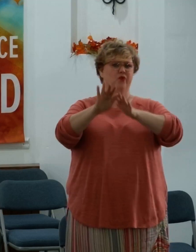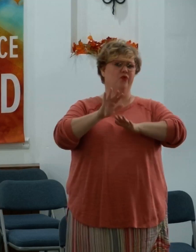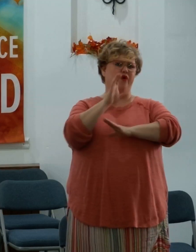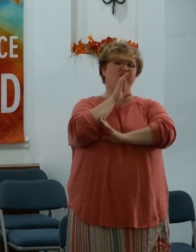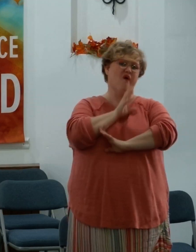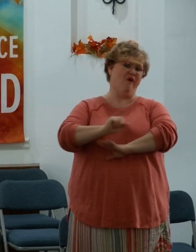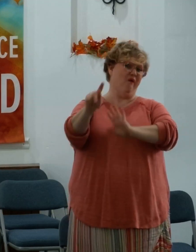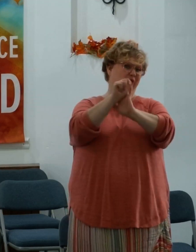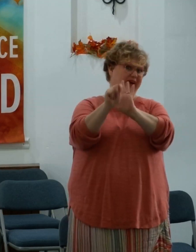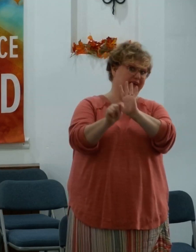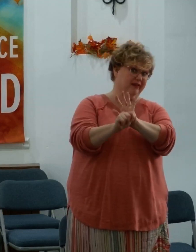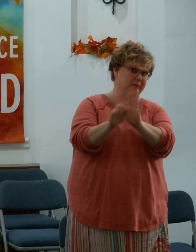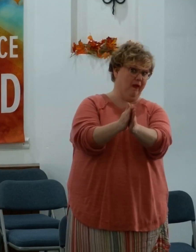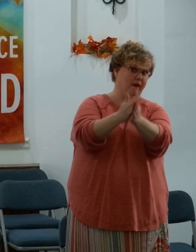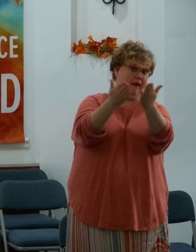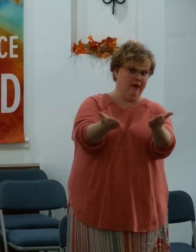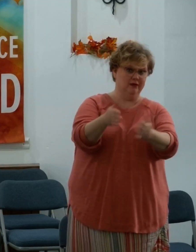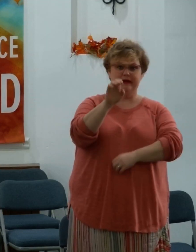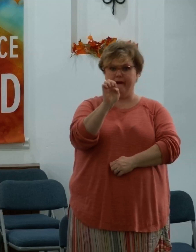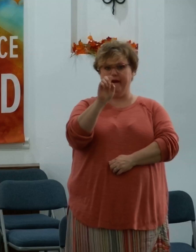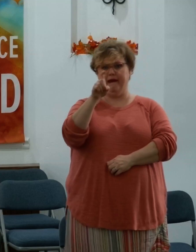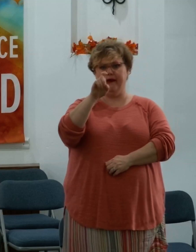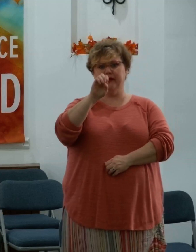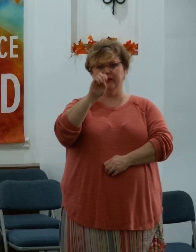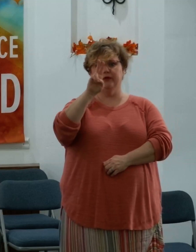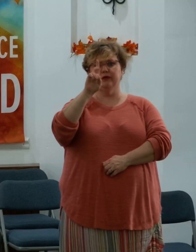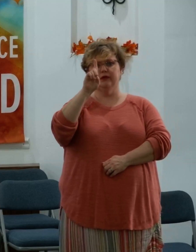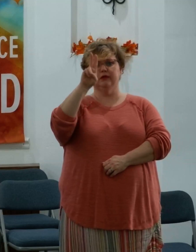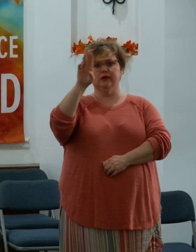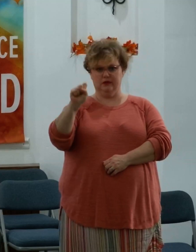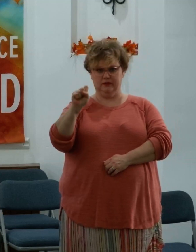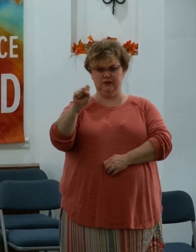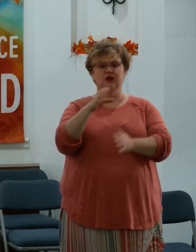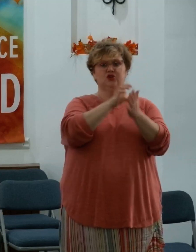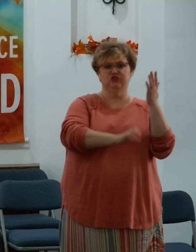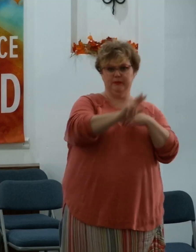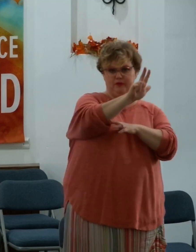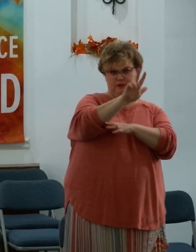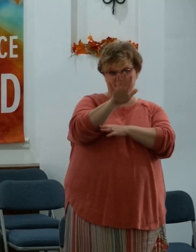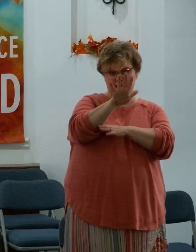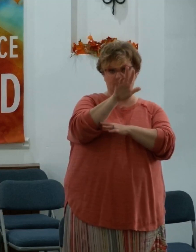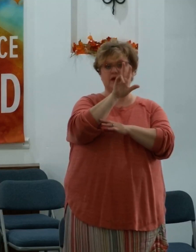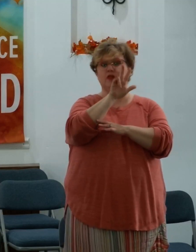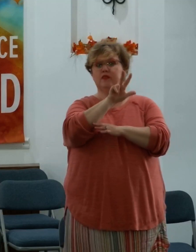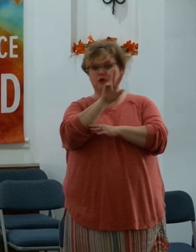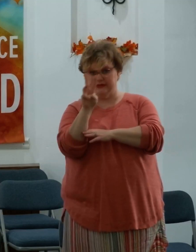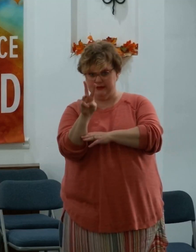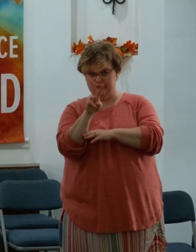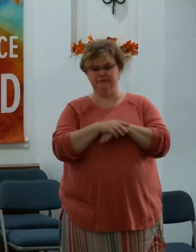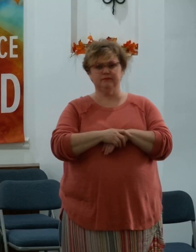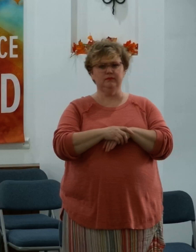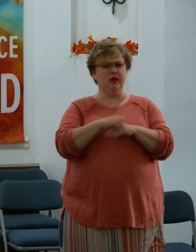please, to the book of Exodus, chapter 35 and 36. The book of